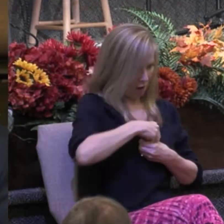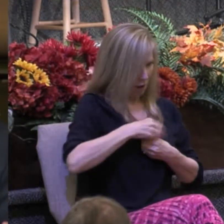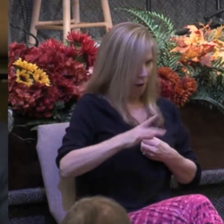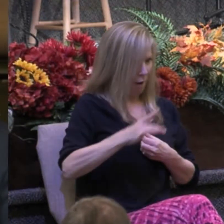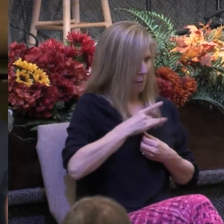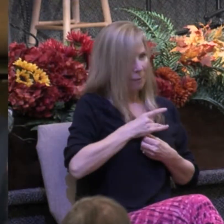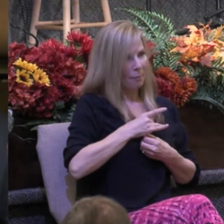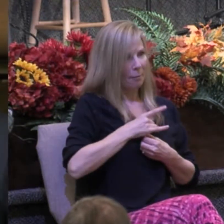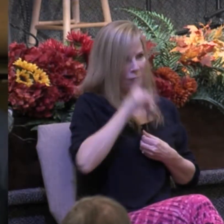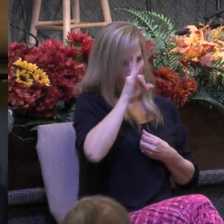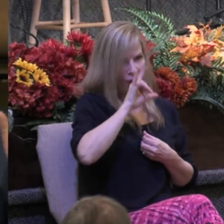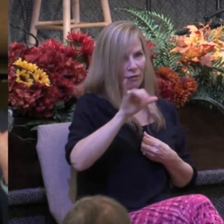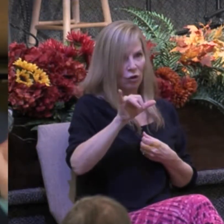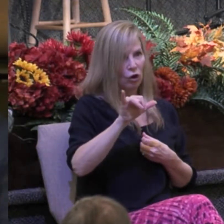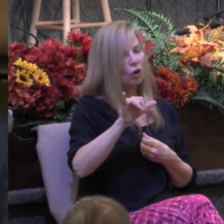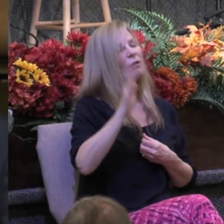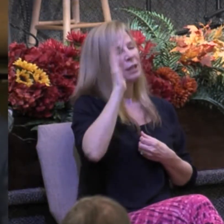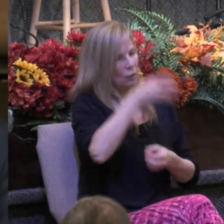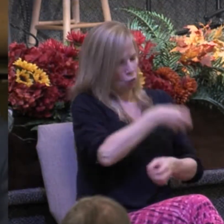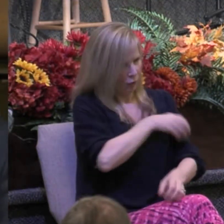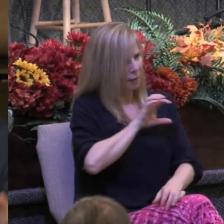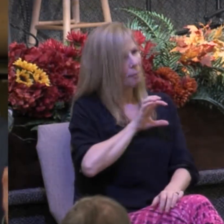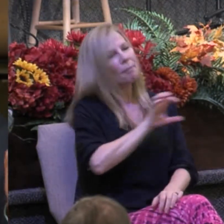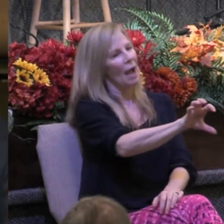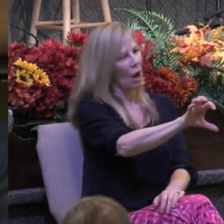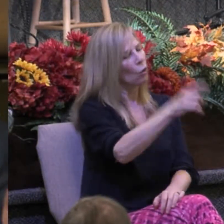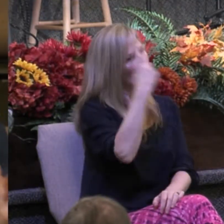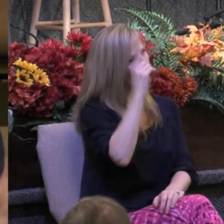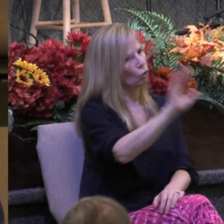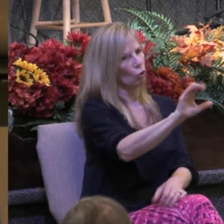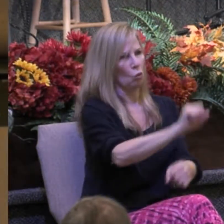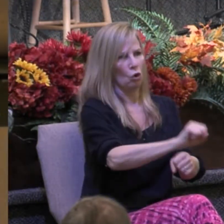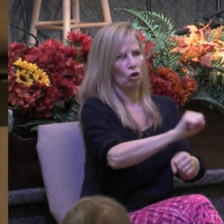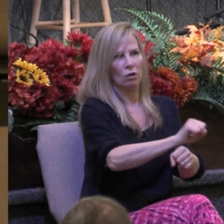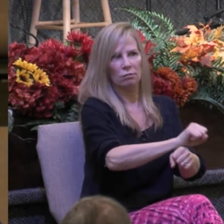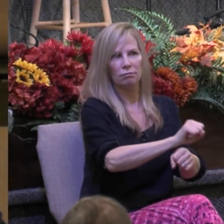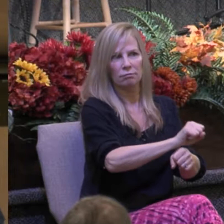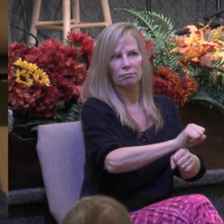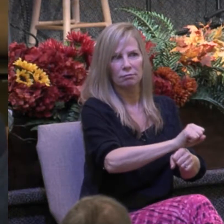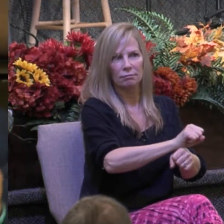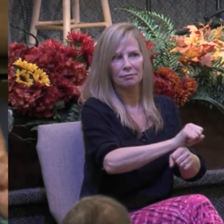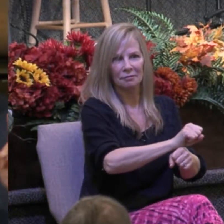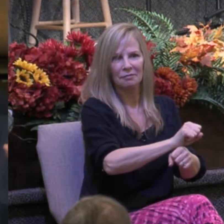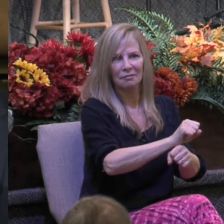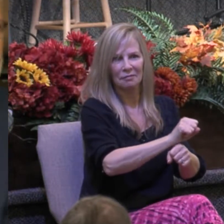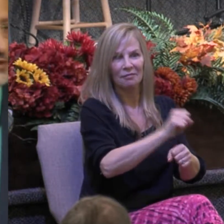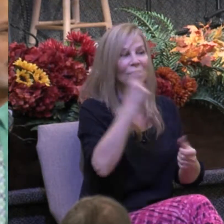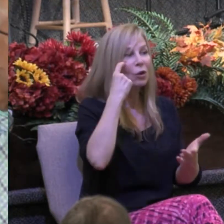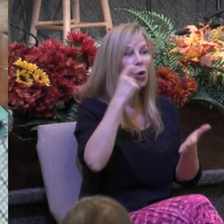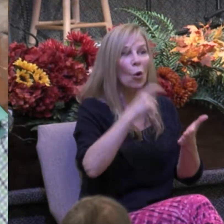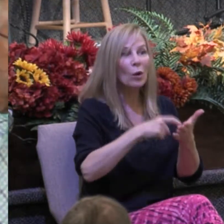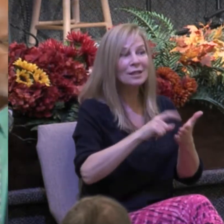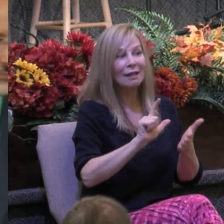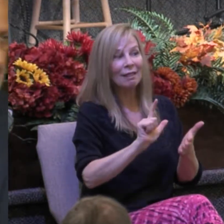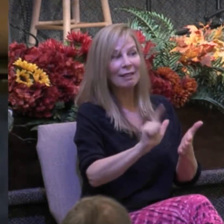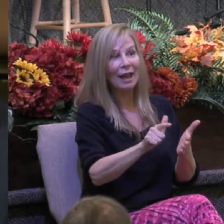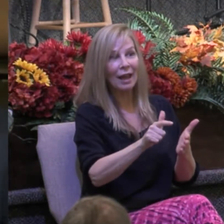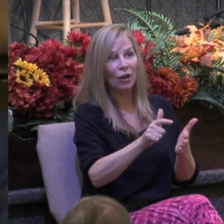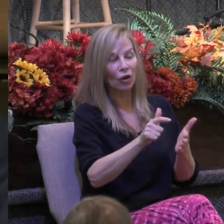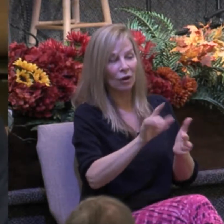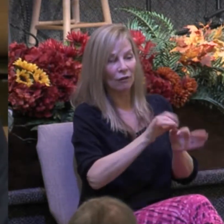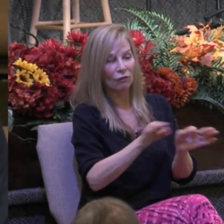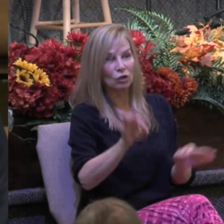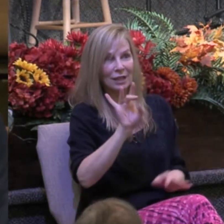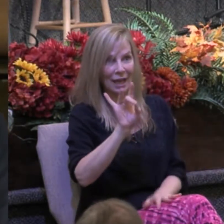indwelling presence, he would empower them for the task of being his witnesses. Notice, just a few verses later, in verse